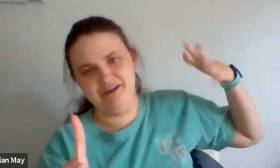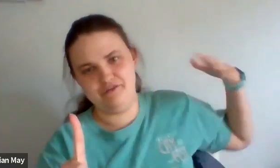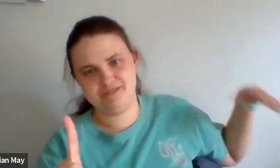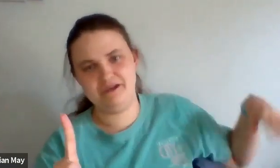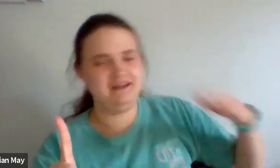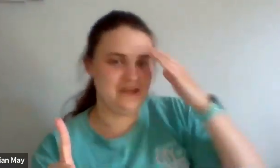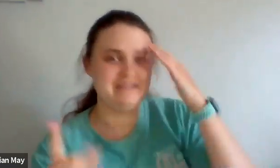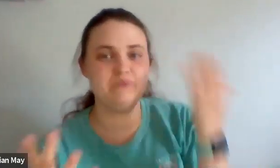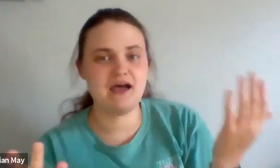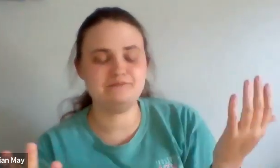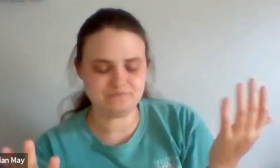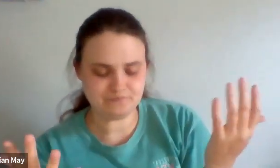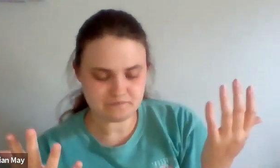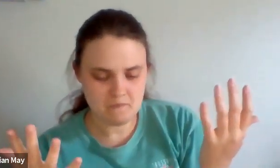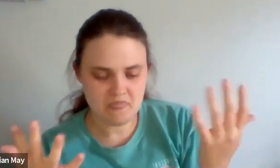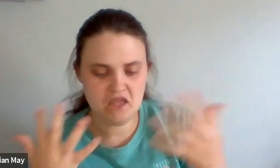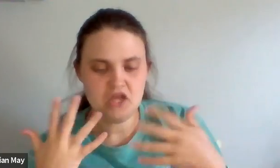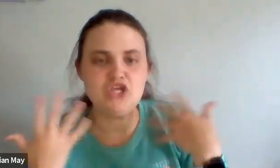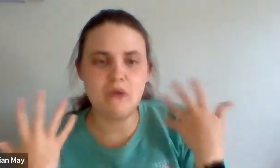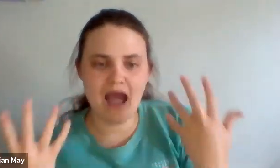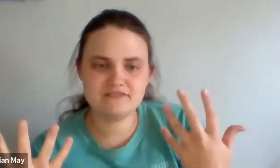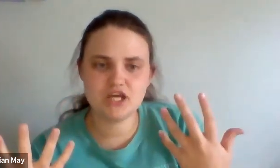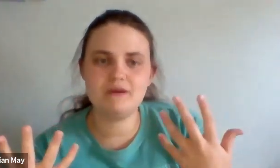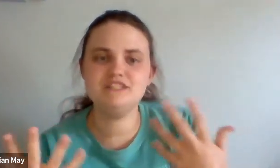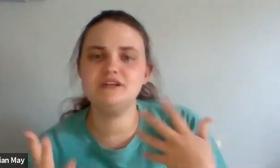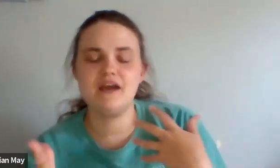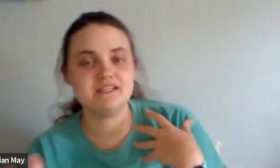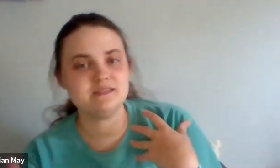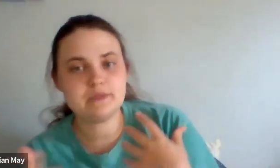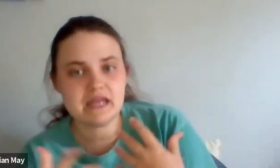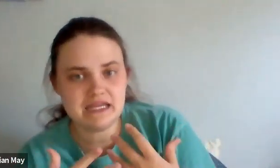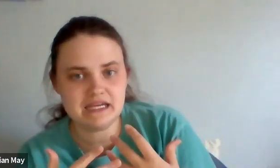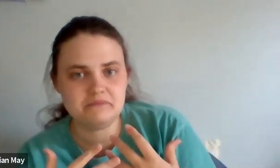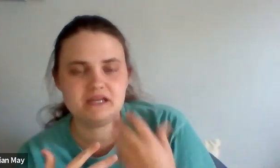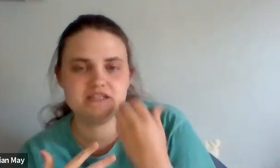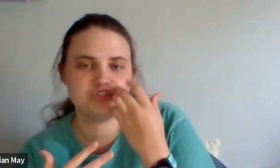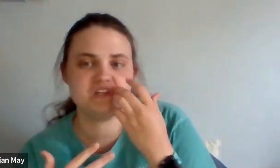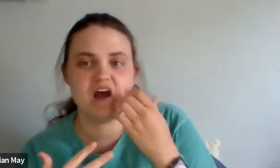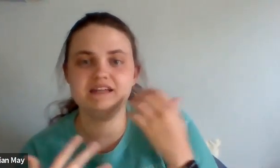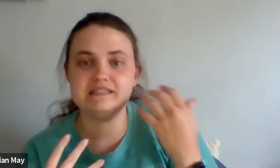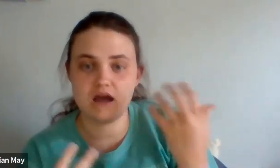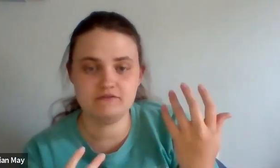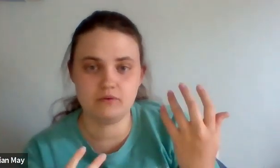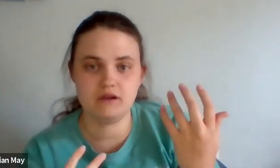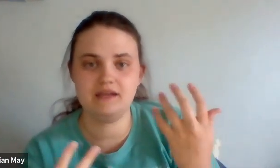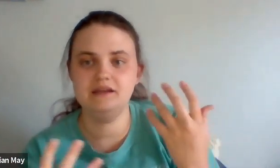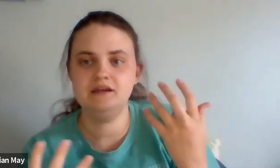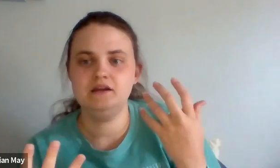over explaining things, but you have to go into it and you have to explain it because there's just not a sign for it, and